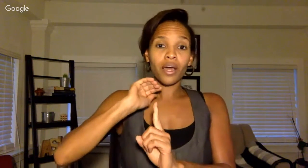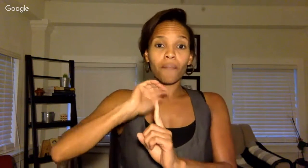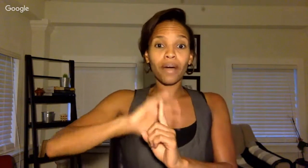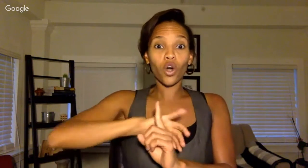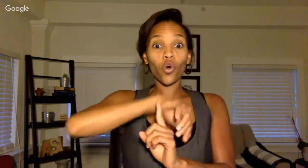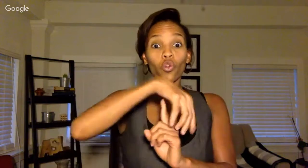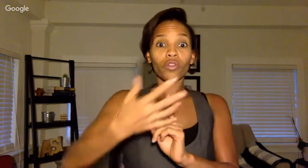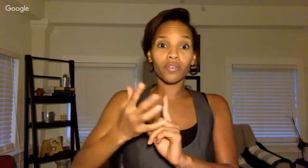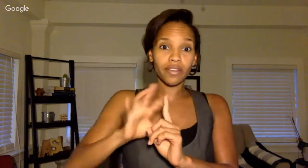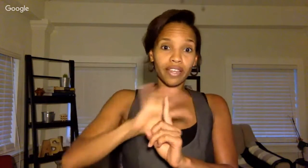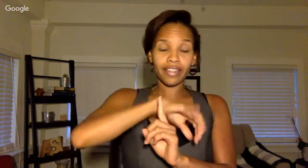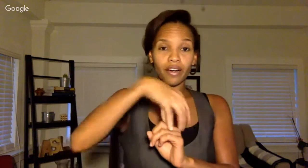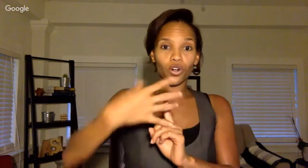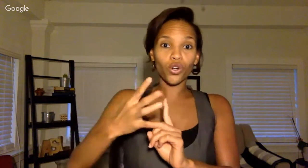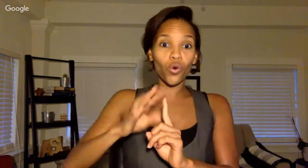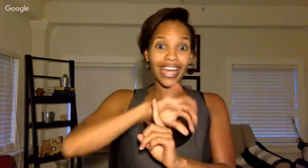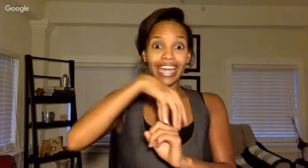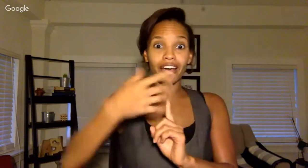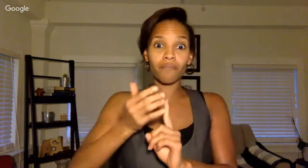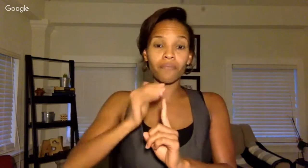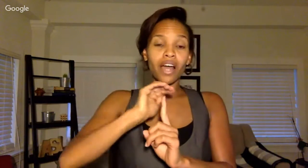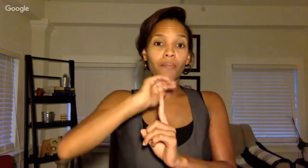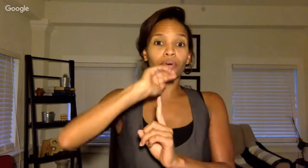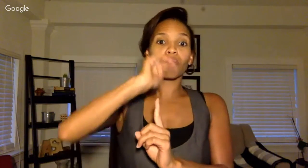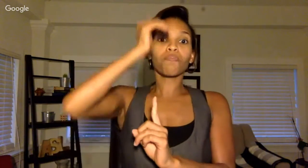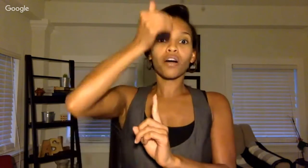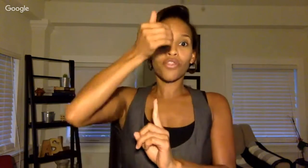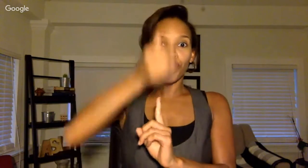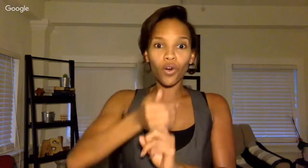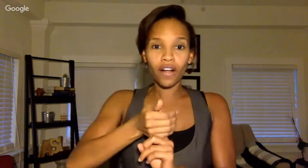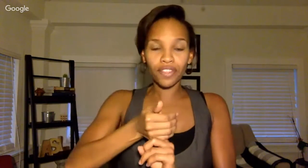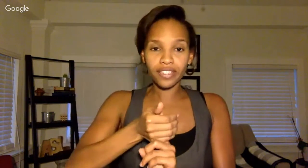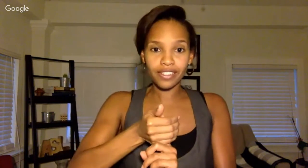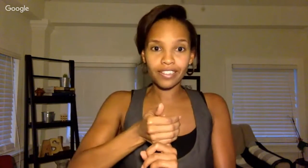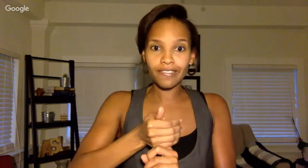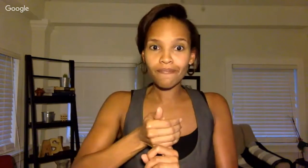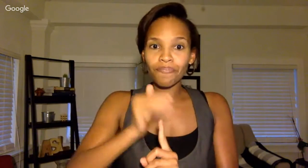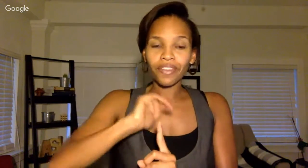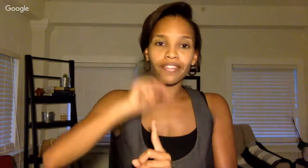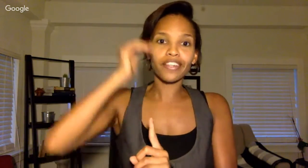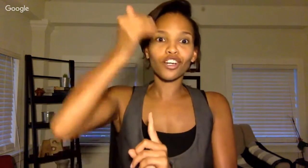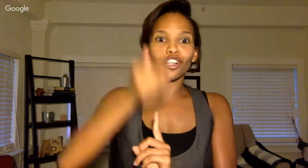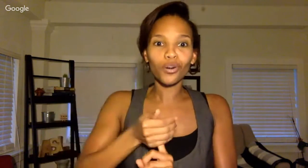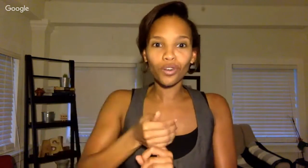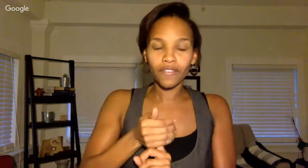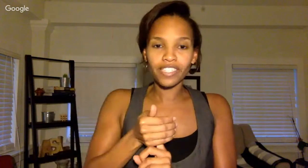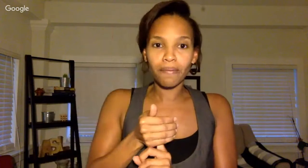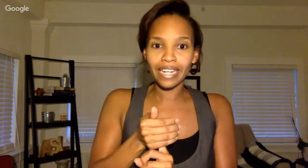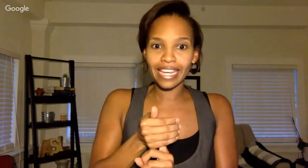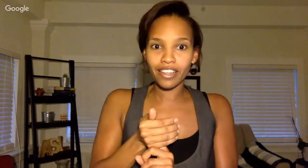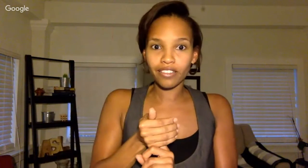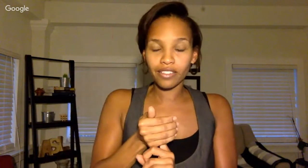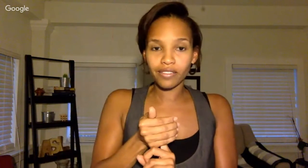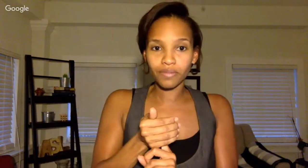my whole who I am, I'm going to throw on this cloak of somebody else,